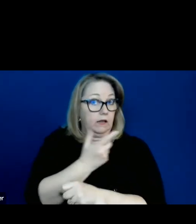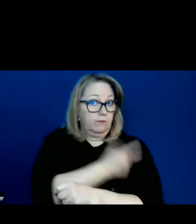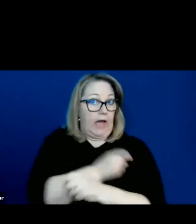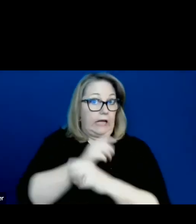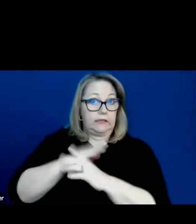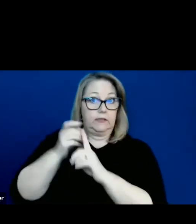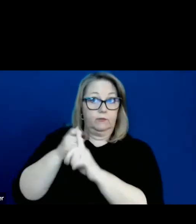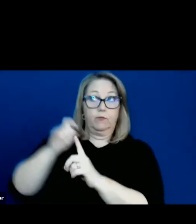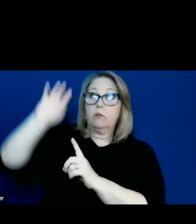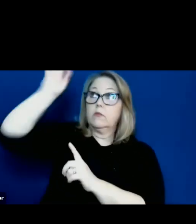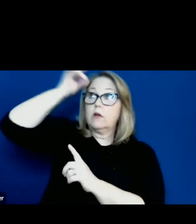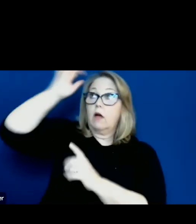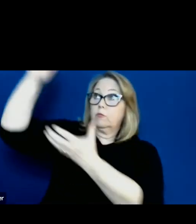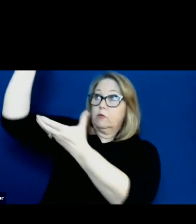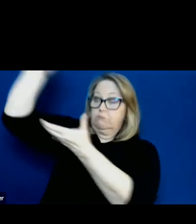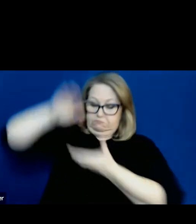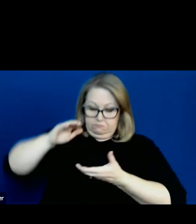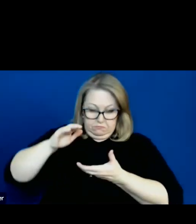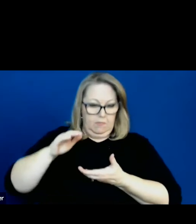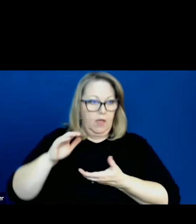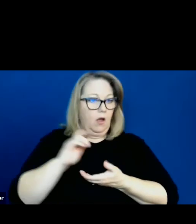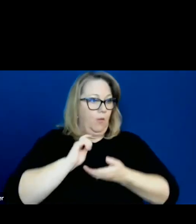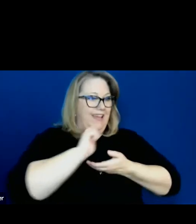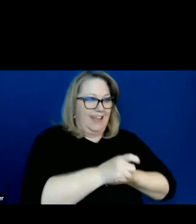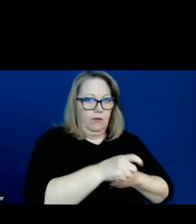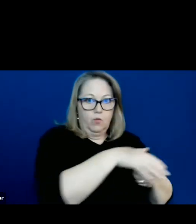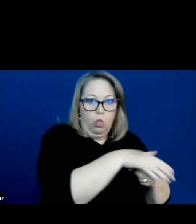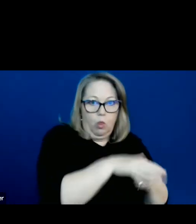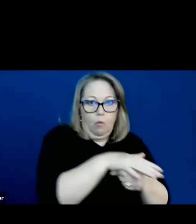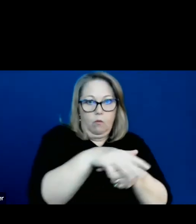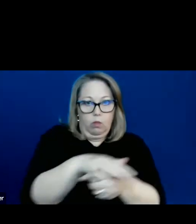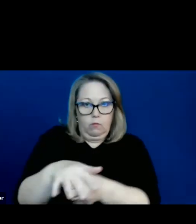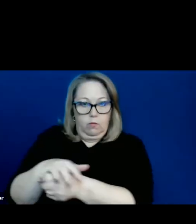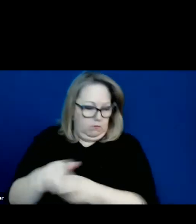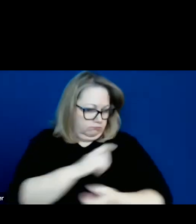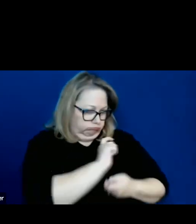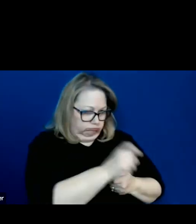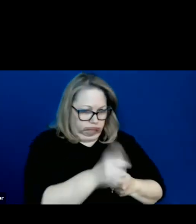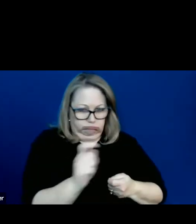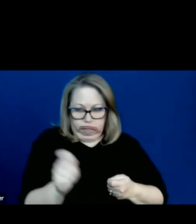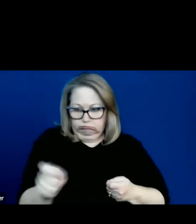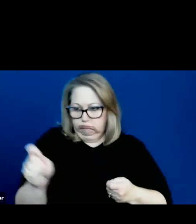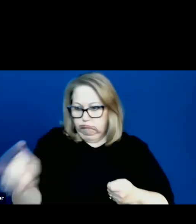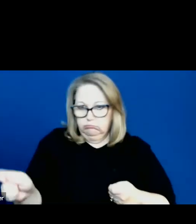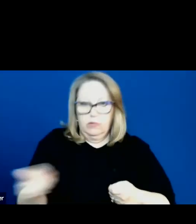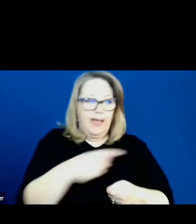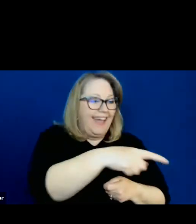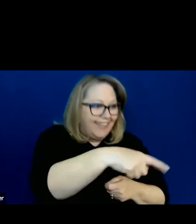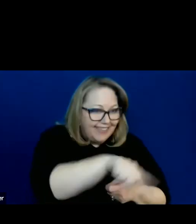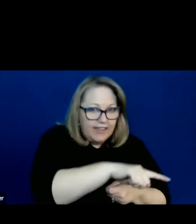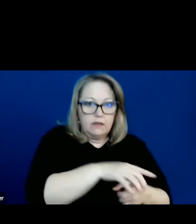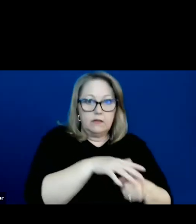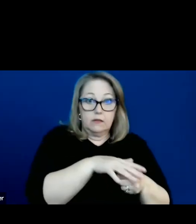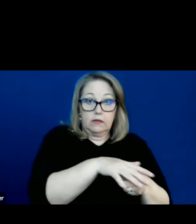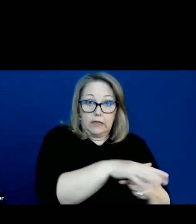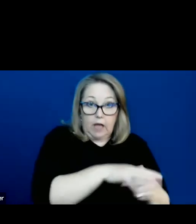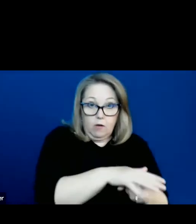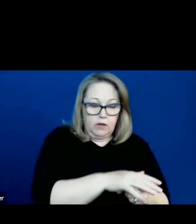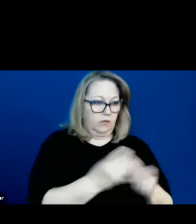need in each county and then work directly with the counties and local health authorities to determine equitable orders for each county for the upcoming week.